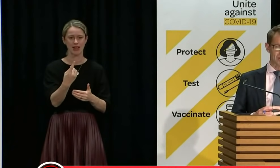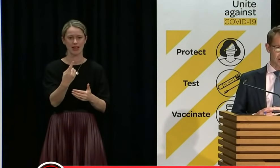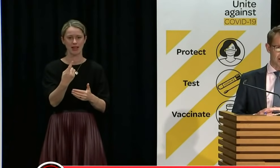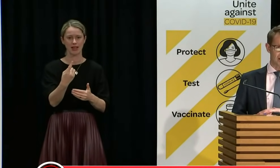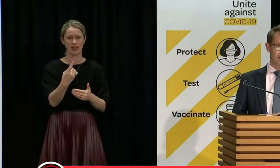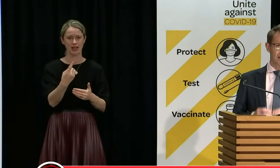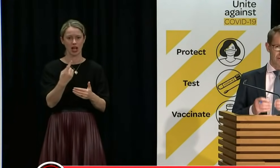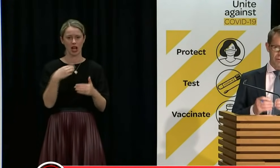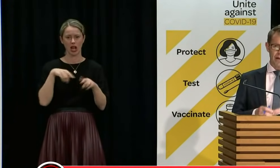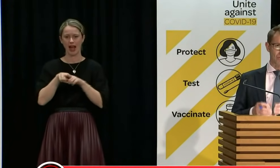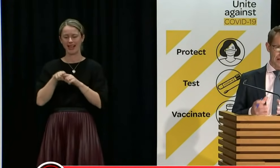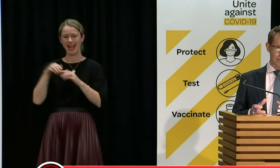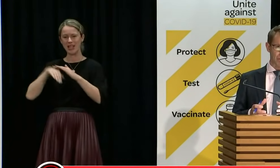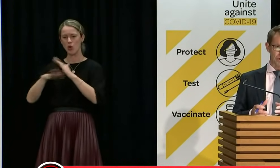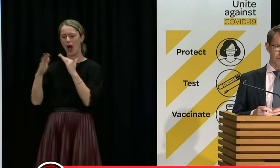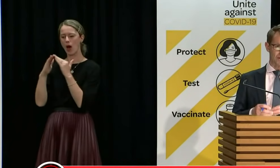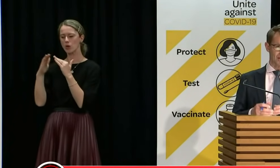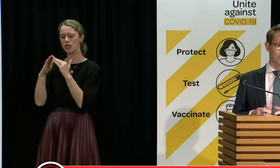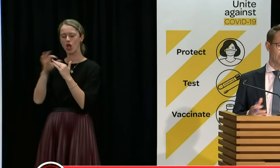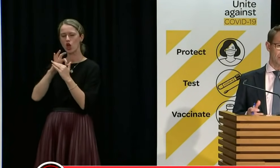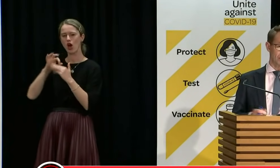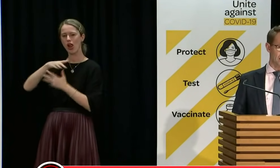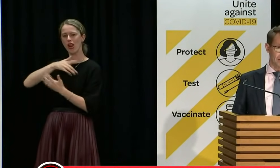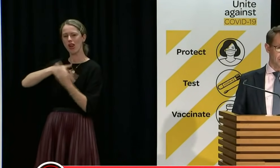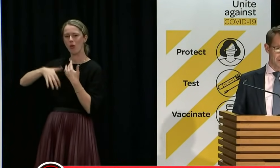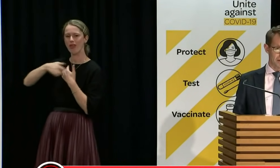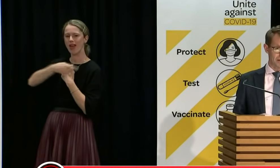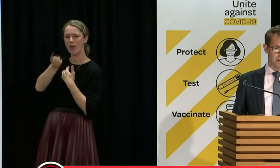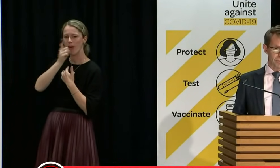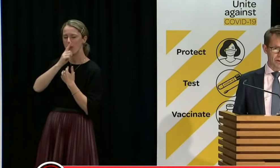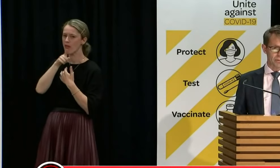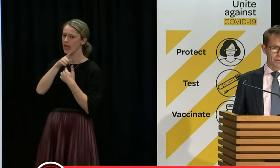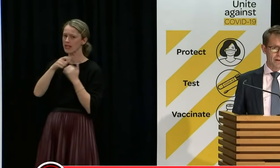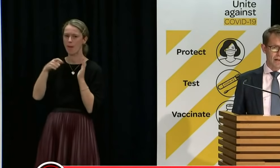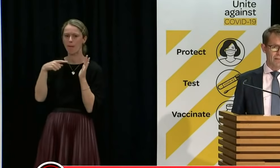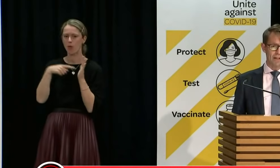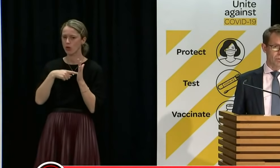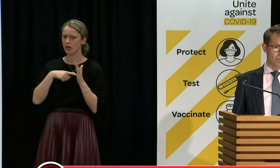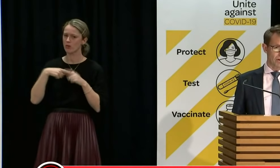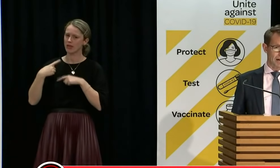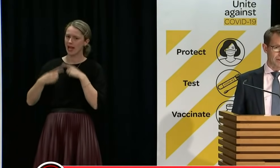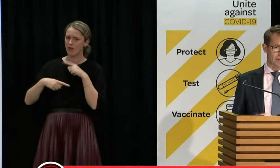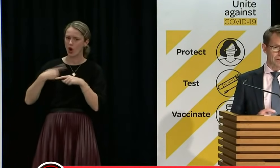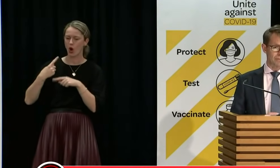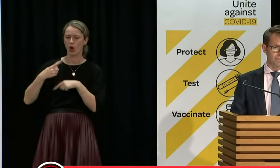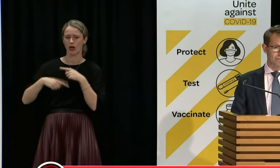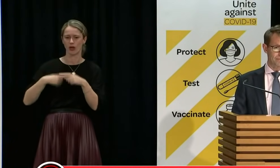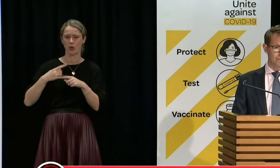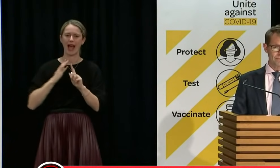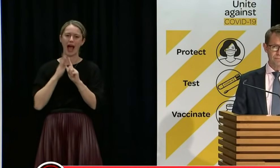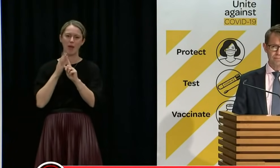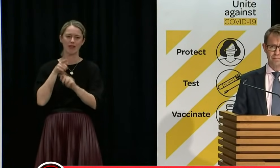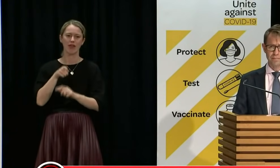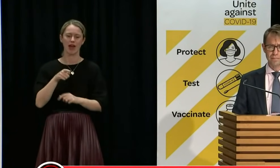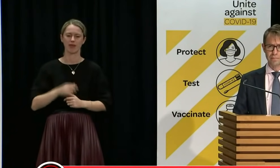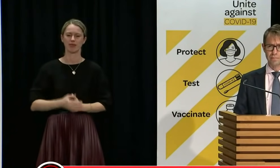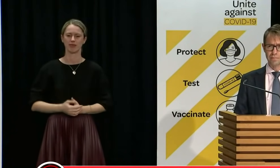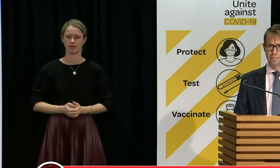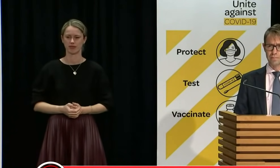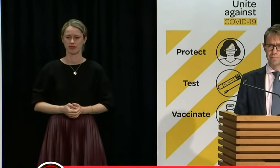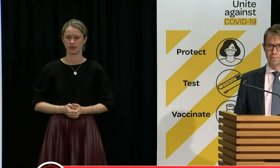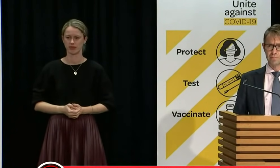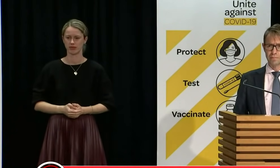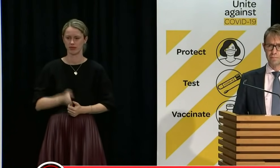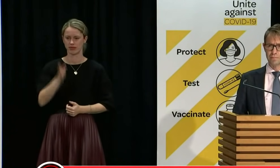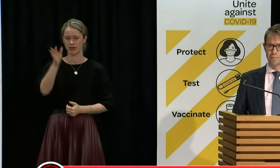mixing inside, remain really important for us, keeping those case numbers as low as possible, and that's what we're aiming to do.